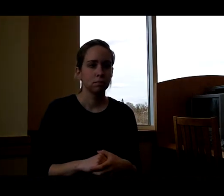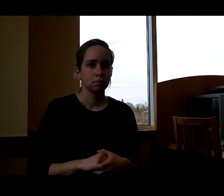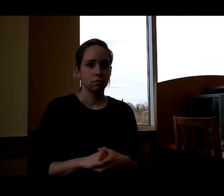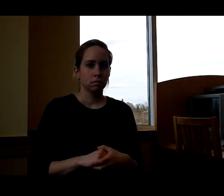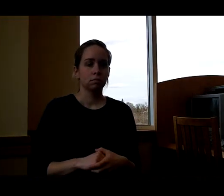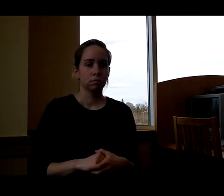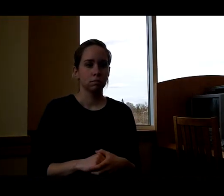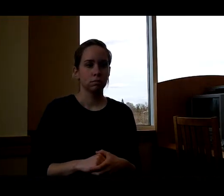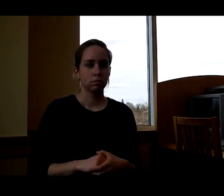Next one.